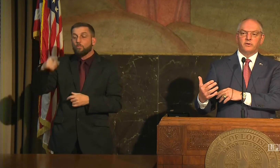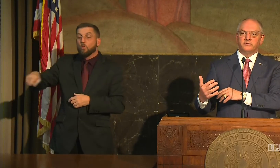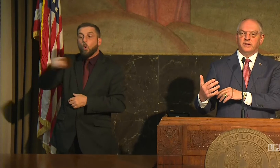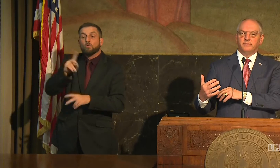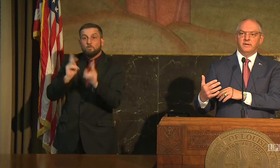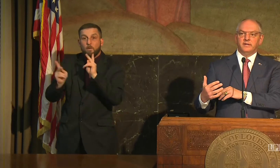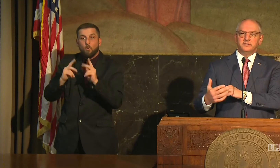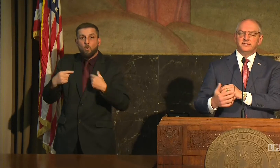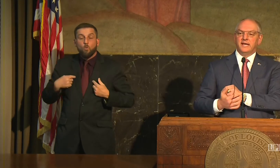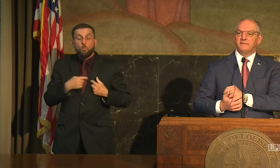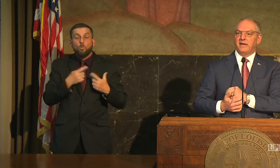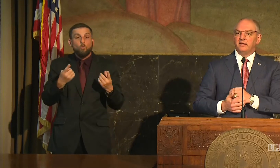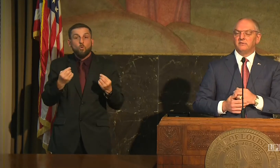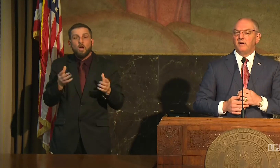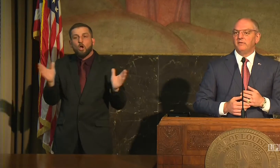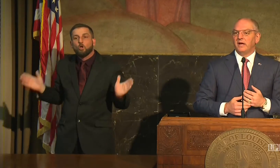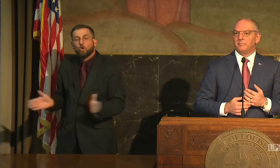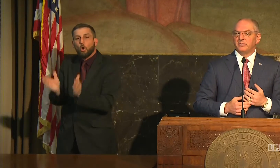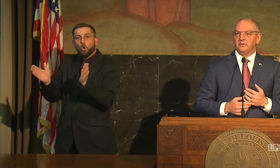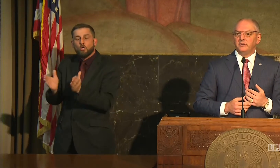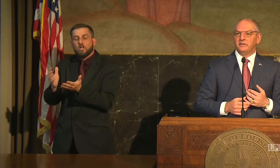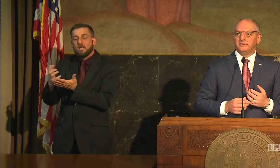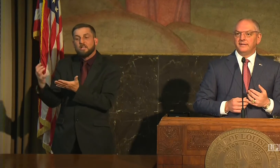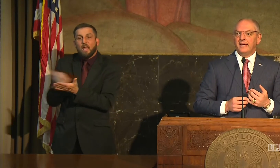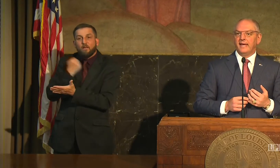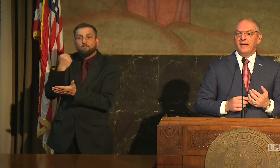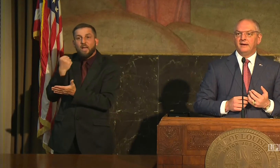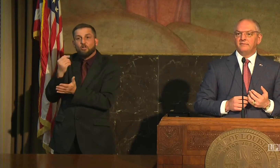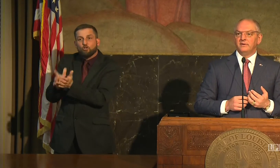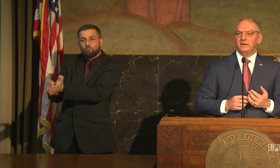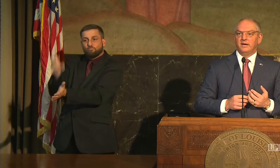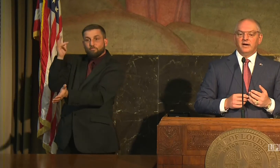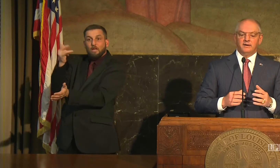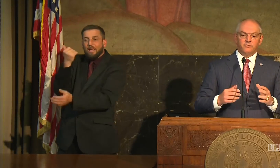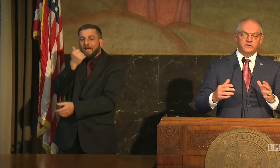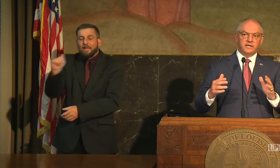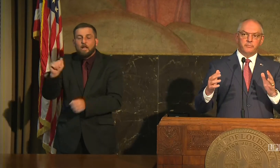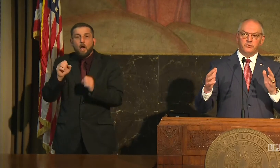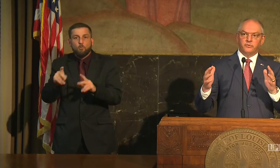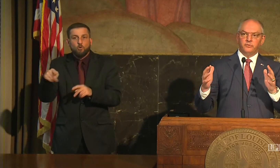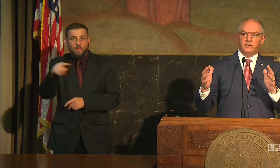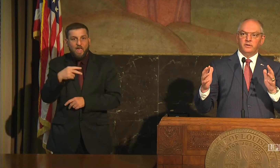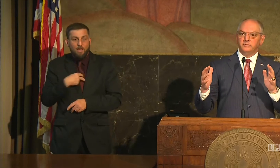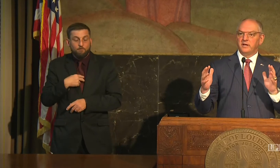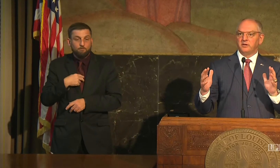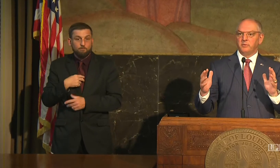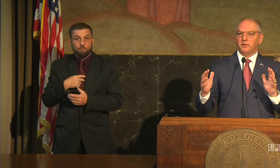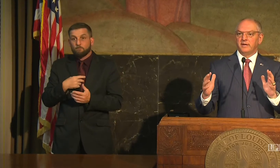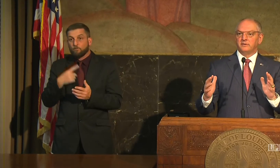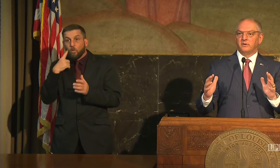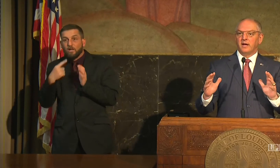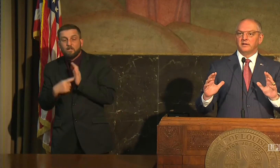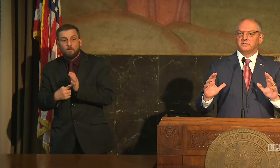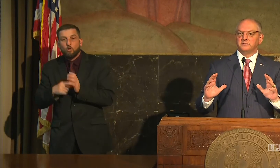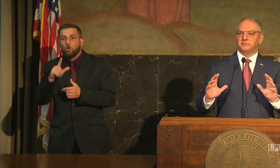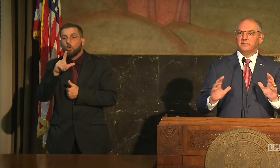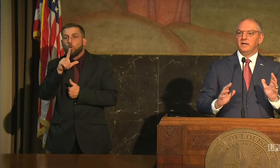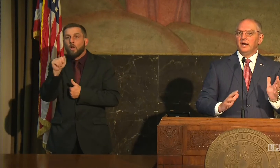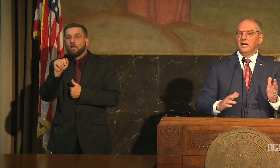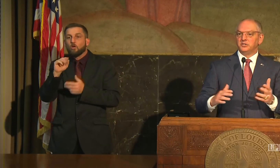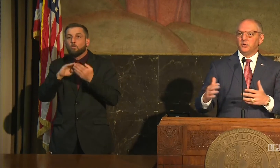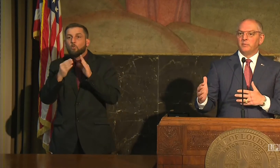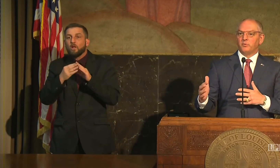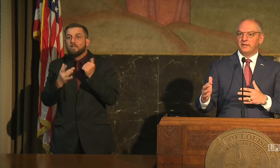we encourage them to take advantage of all the opportunities that they have, for example, through the Louisiana Community Technical College